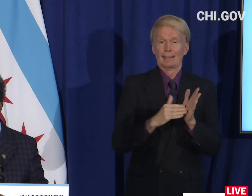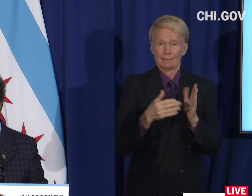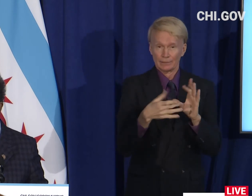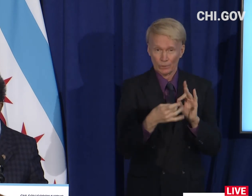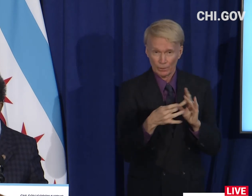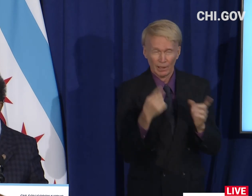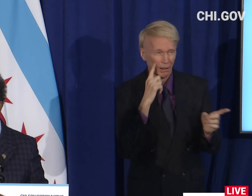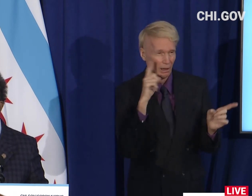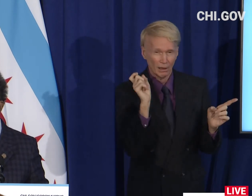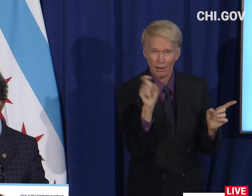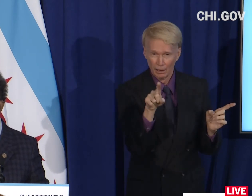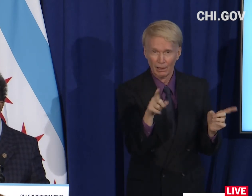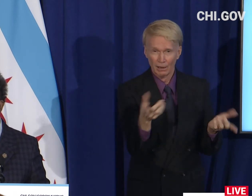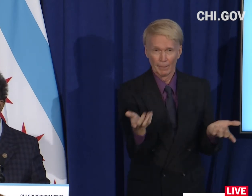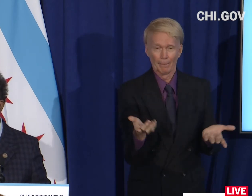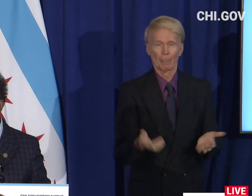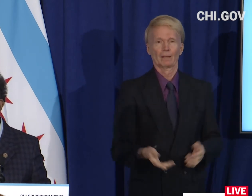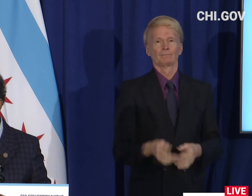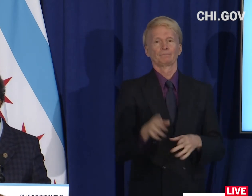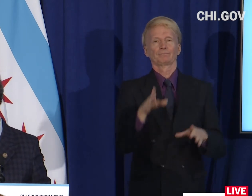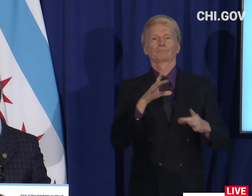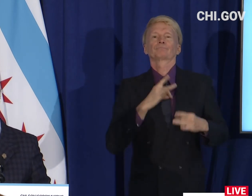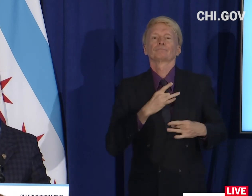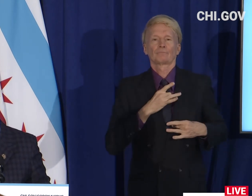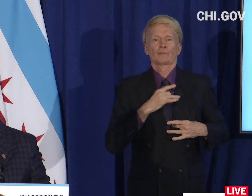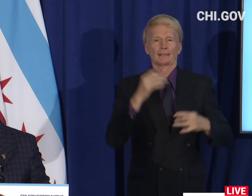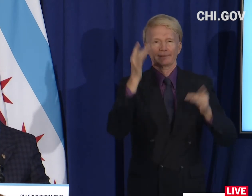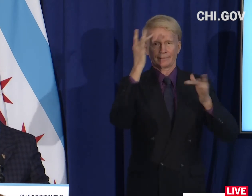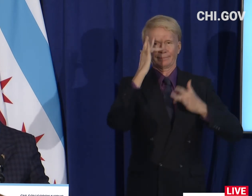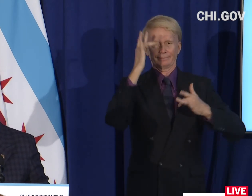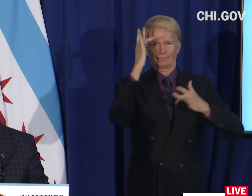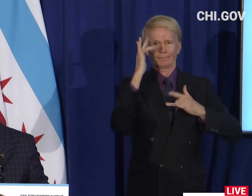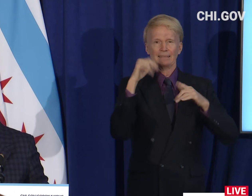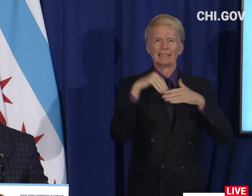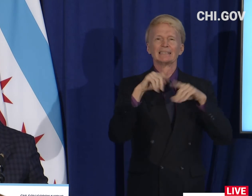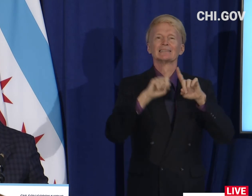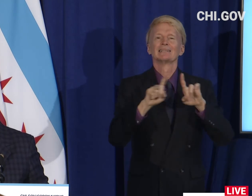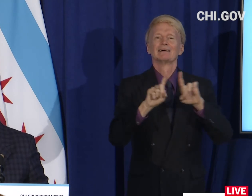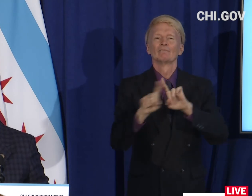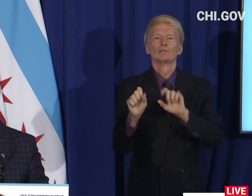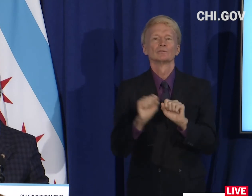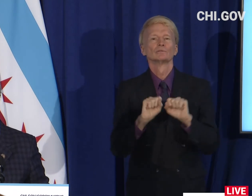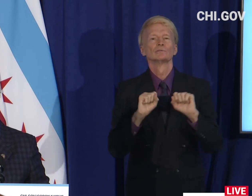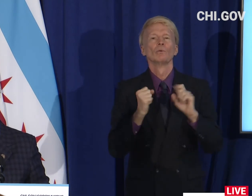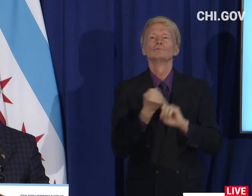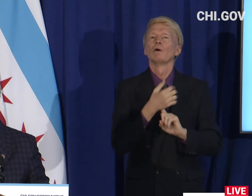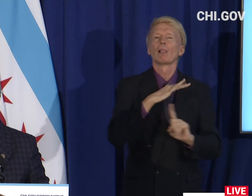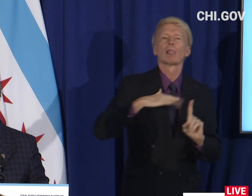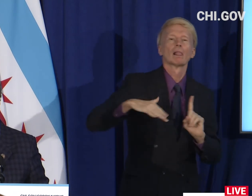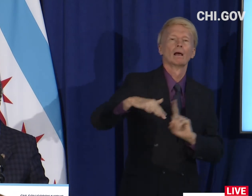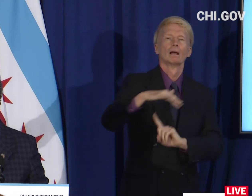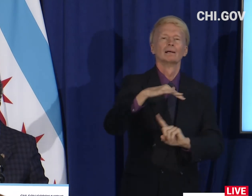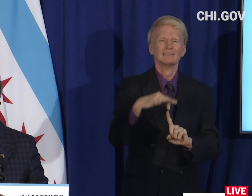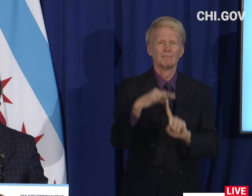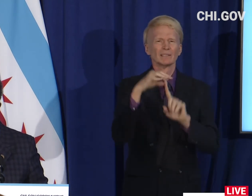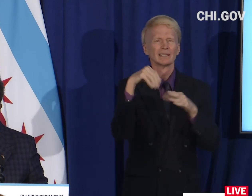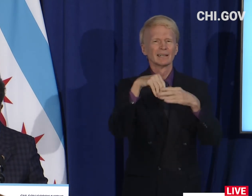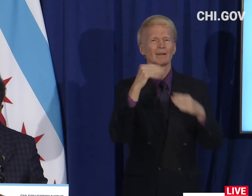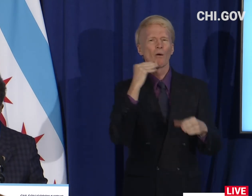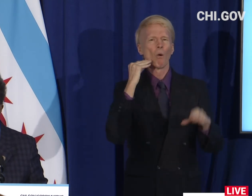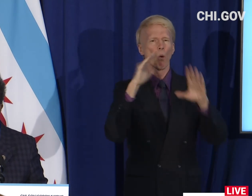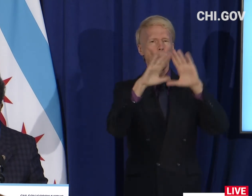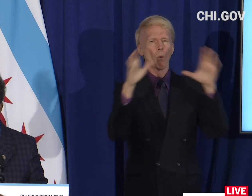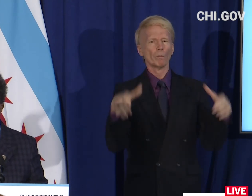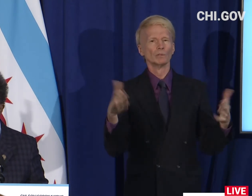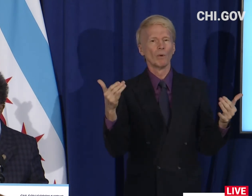people catching the virus in other kinds of social settings, particularly in homes. Because we're